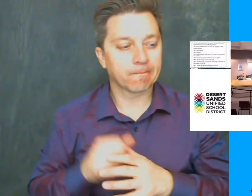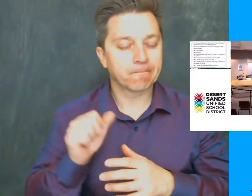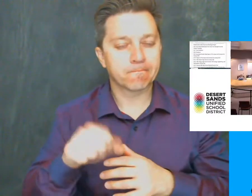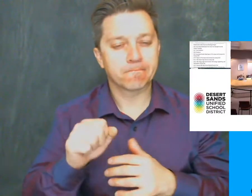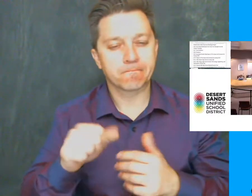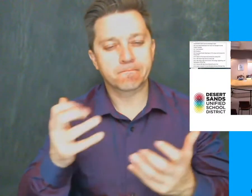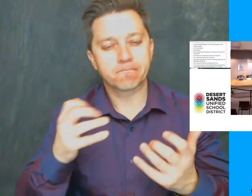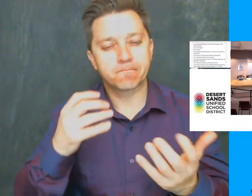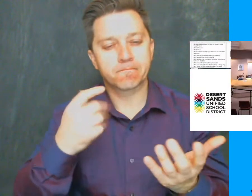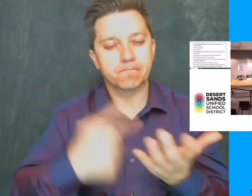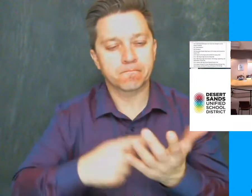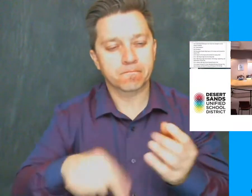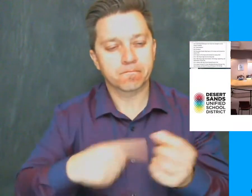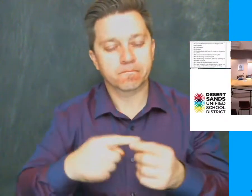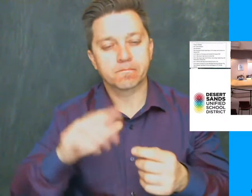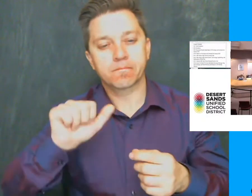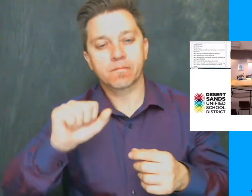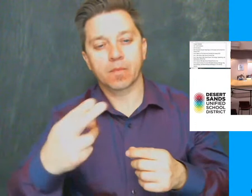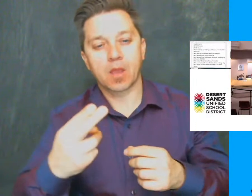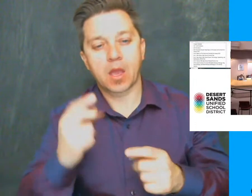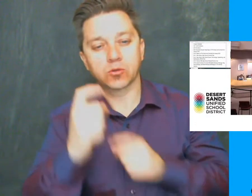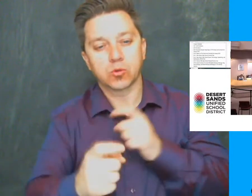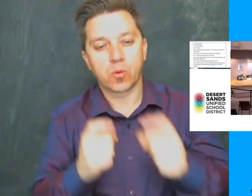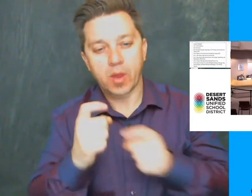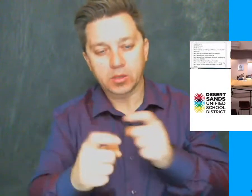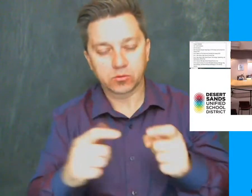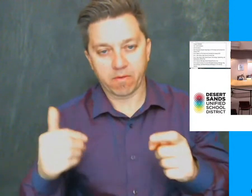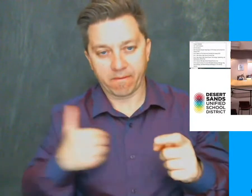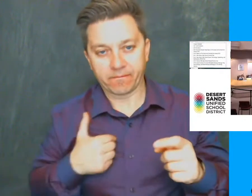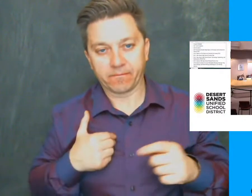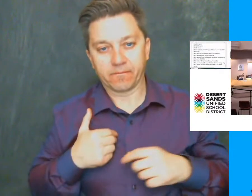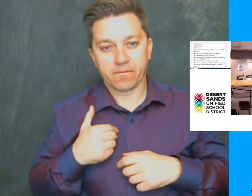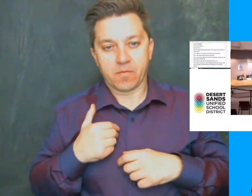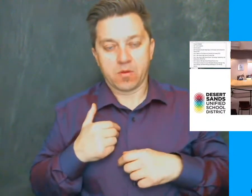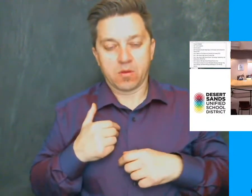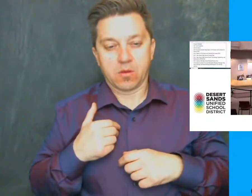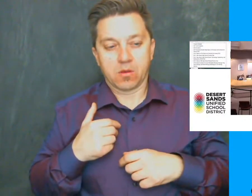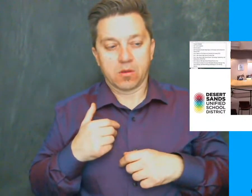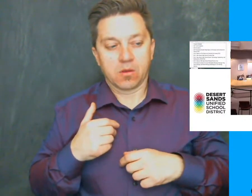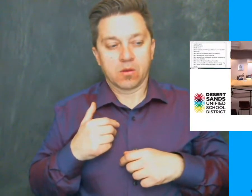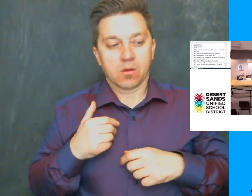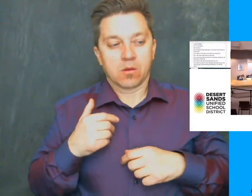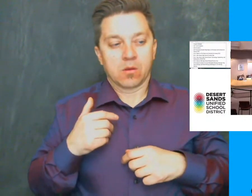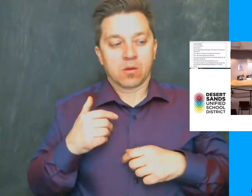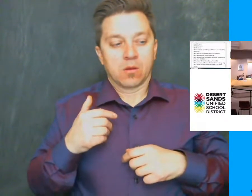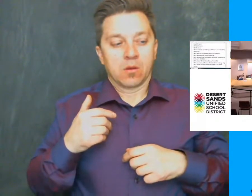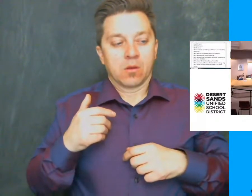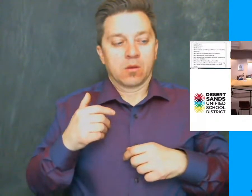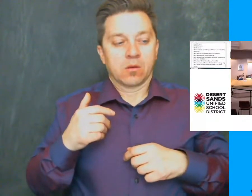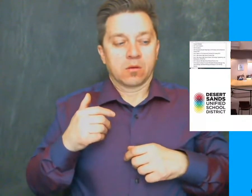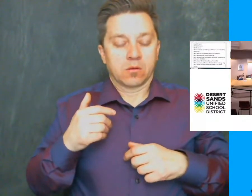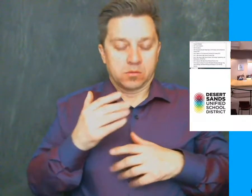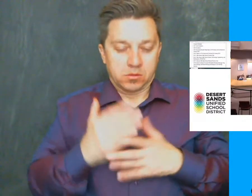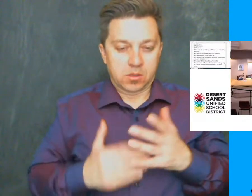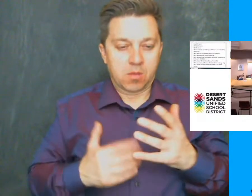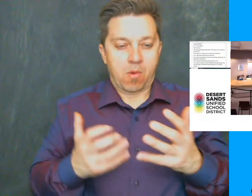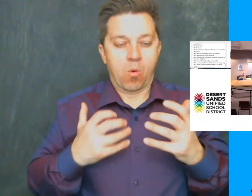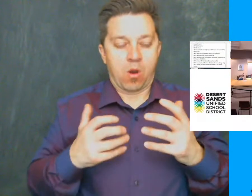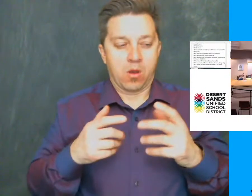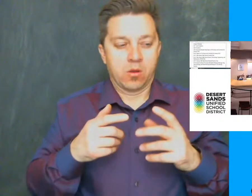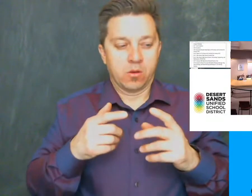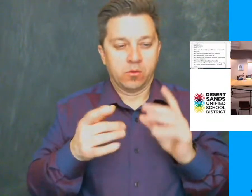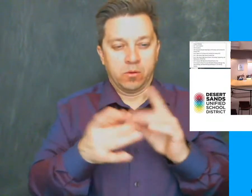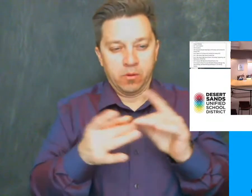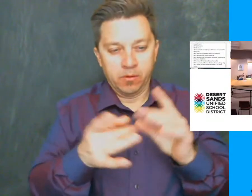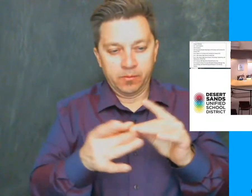to talk about the cash donations that we had, and there are a couple that I wanted to point out. We have Rotary